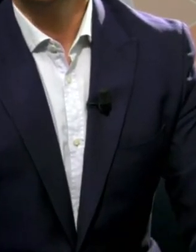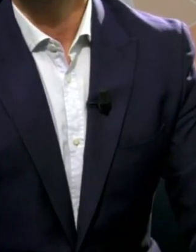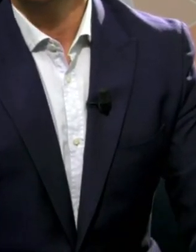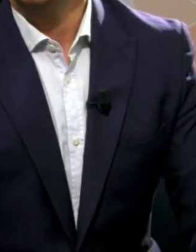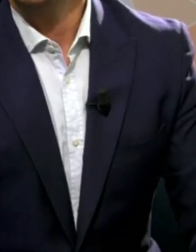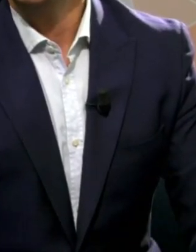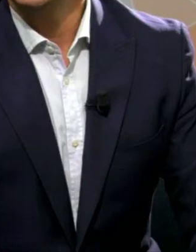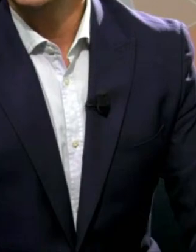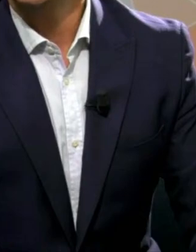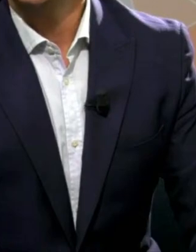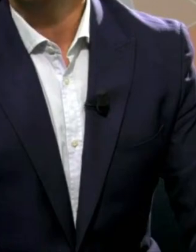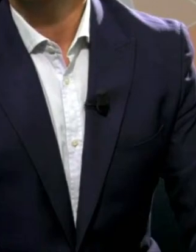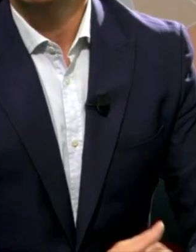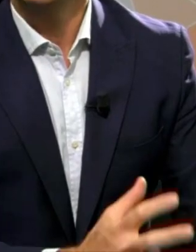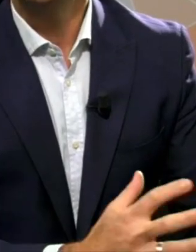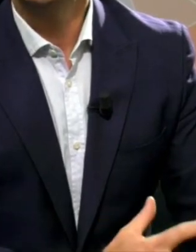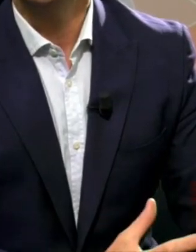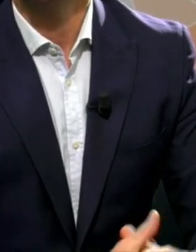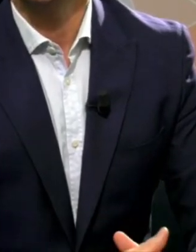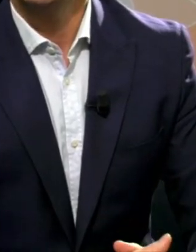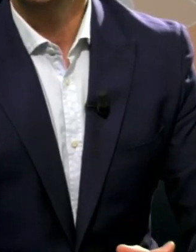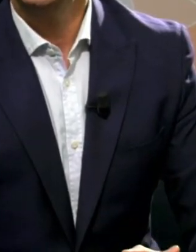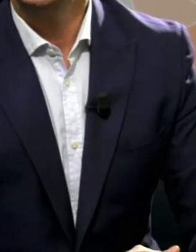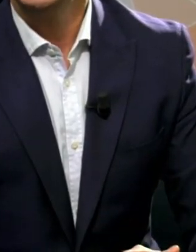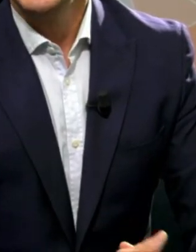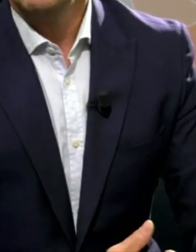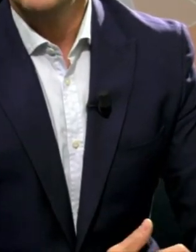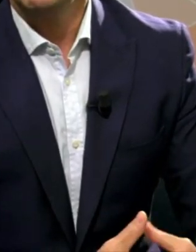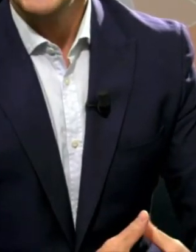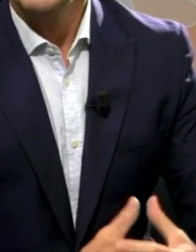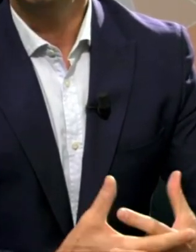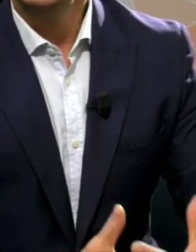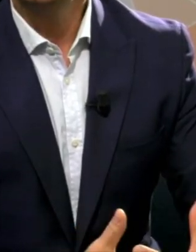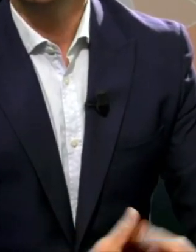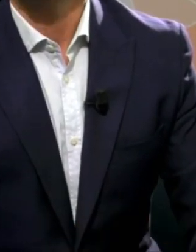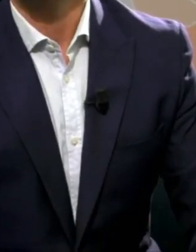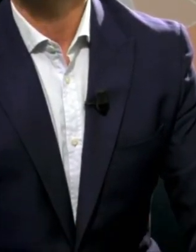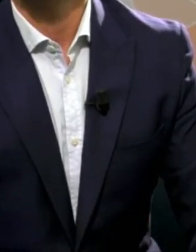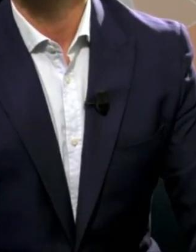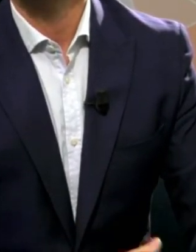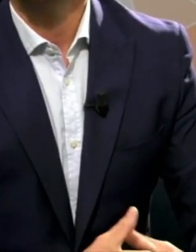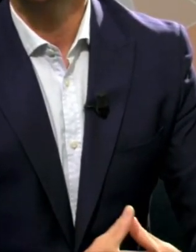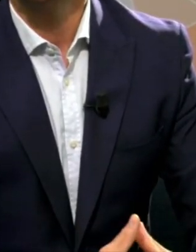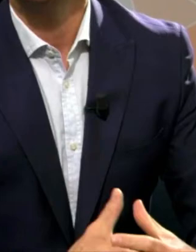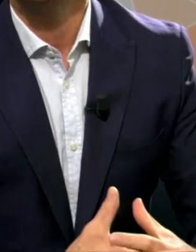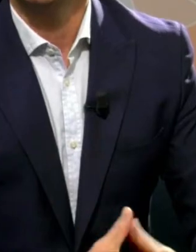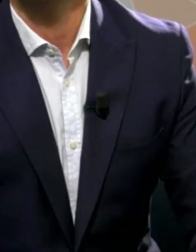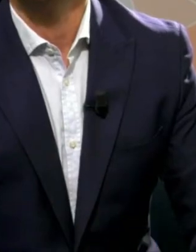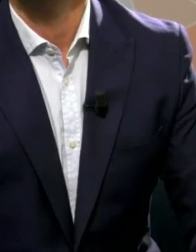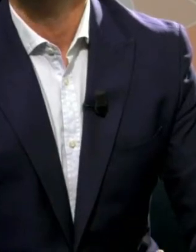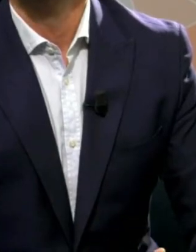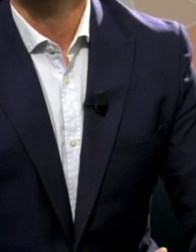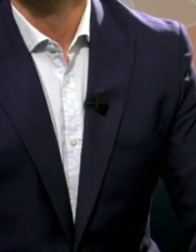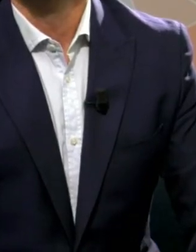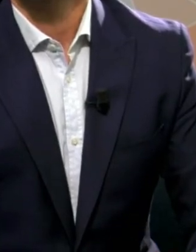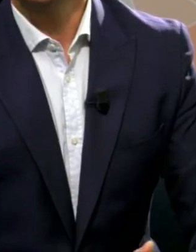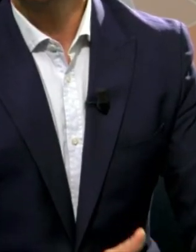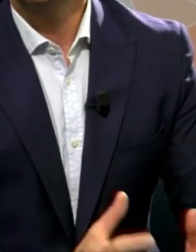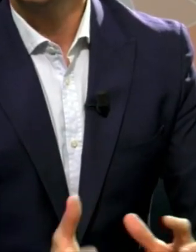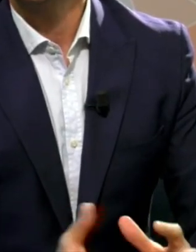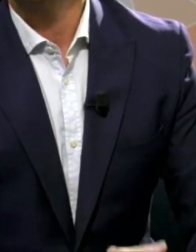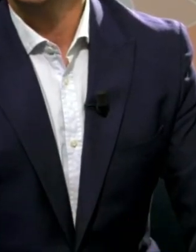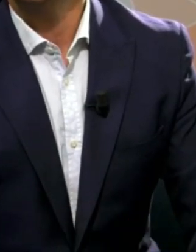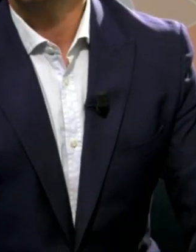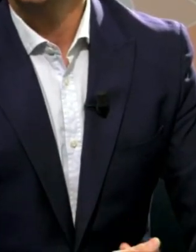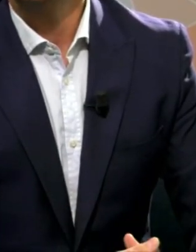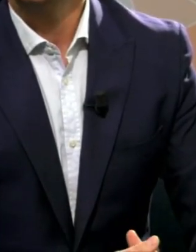technology. AWS opened an office in Lisbon back in 2019, where we have built a lot of team with custom structure.